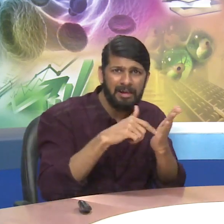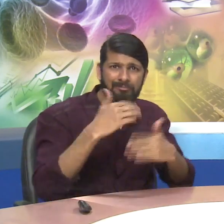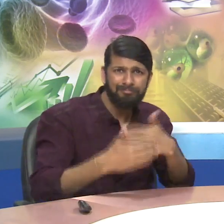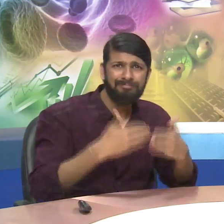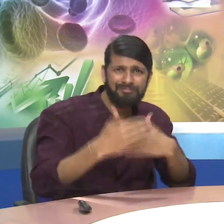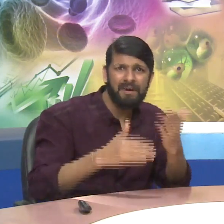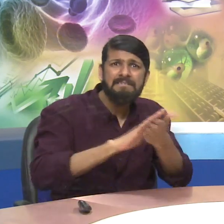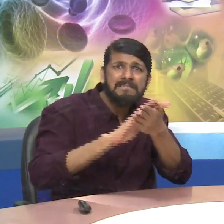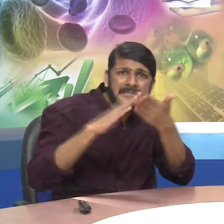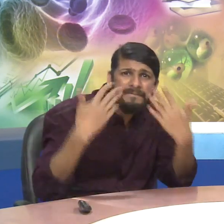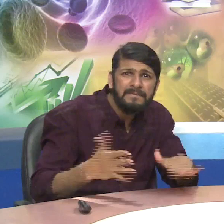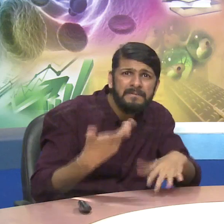In the light of the objectives,